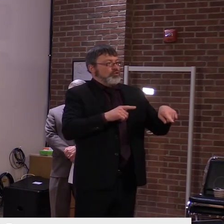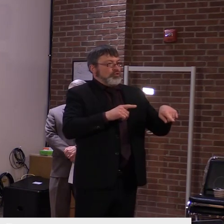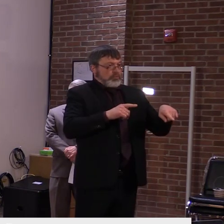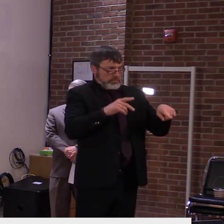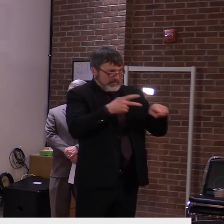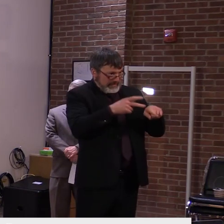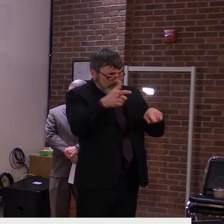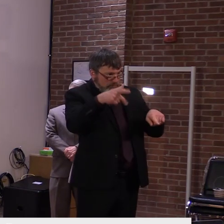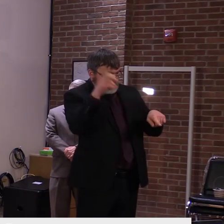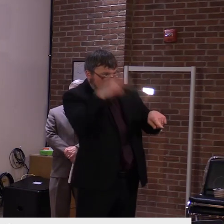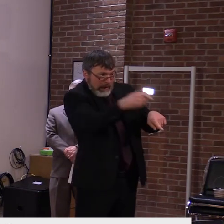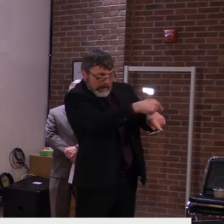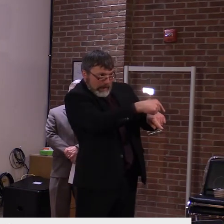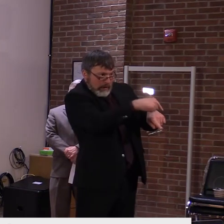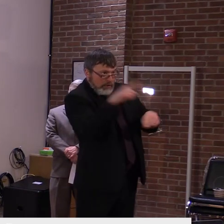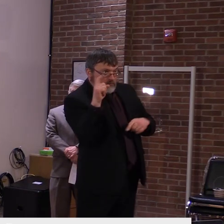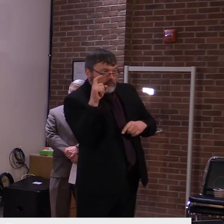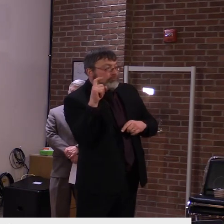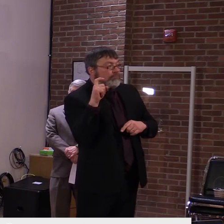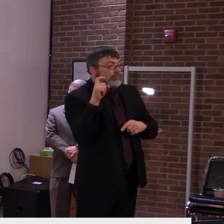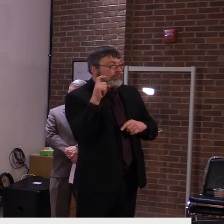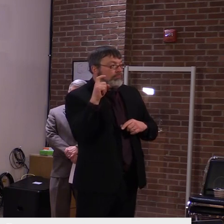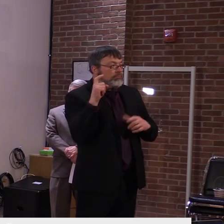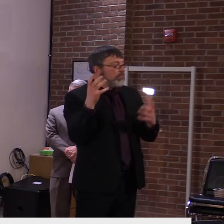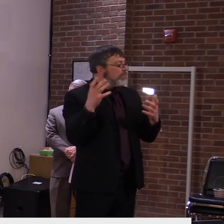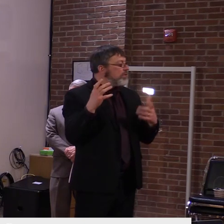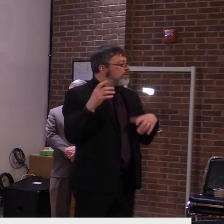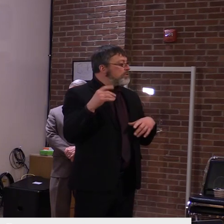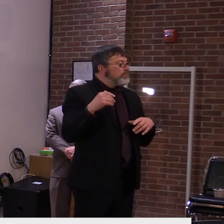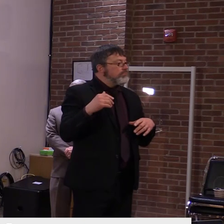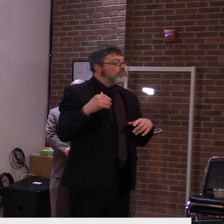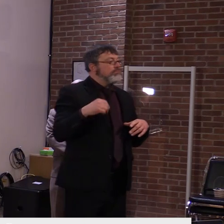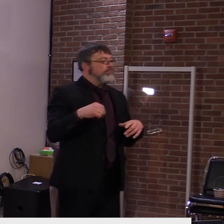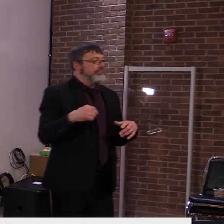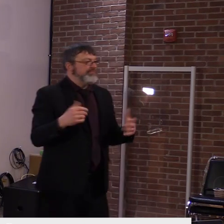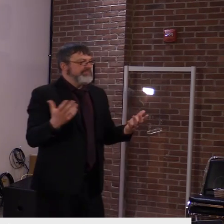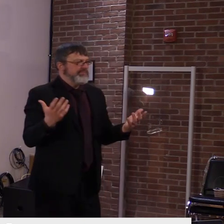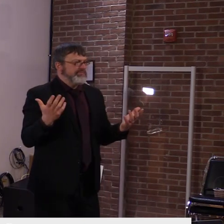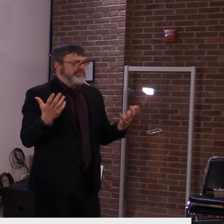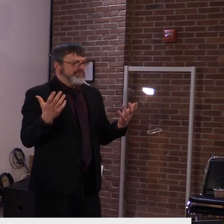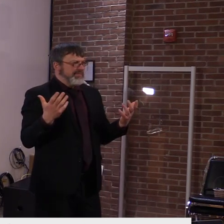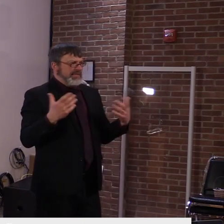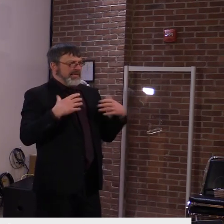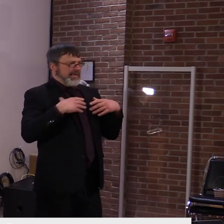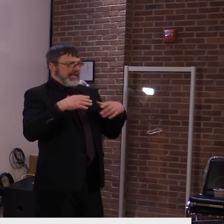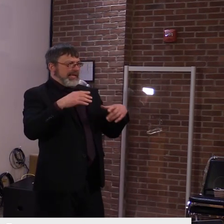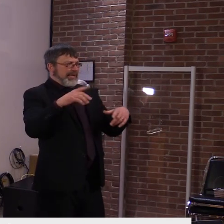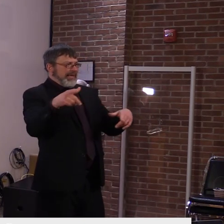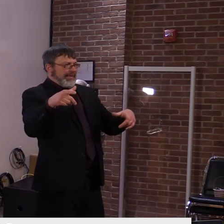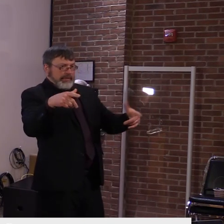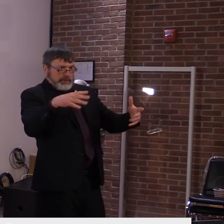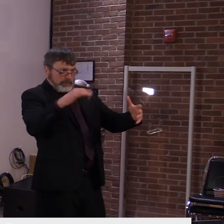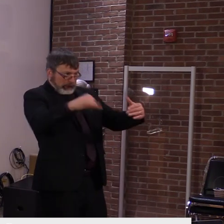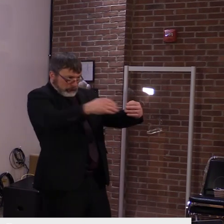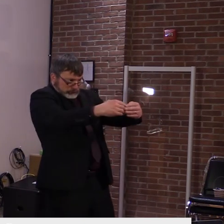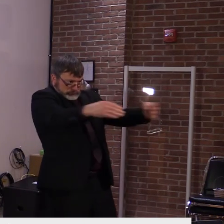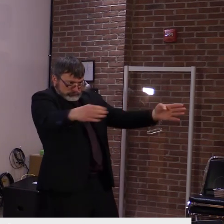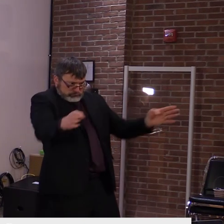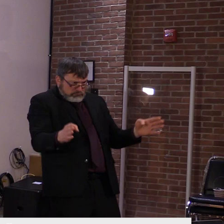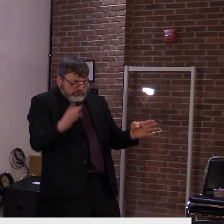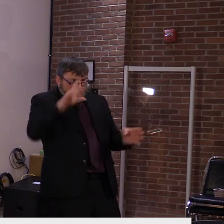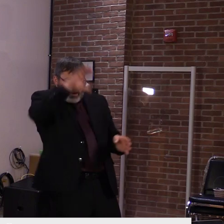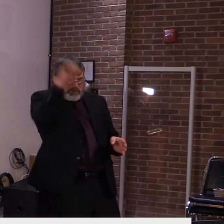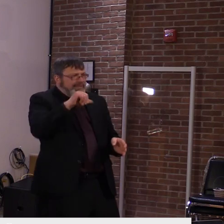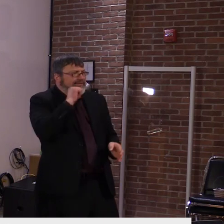perimeter, and it isn't foolproof. Nothing is. I mean, even the vaccine itself isn't 100%